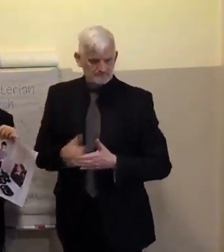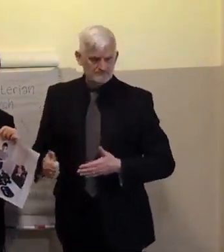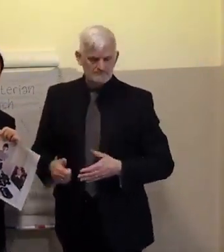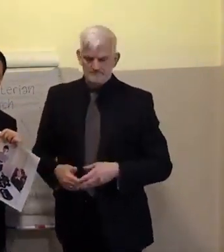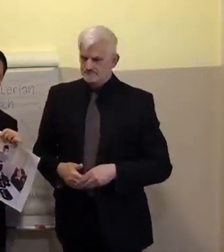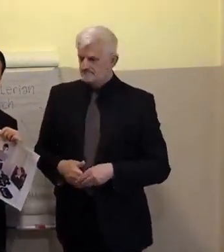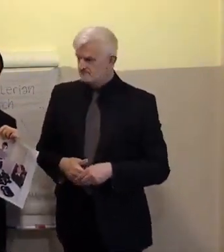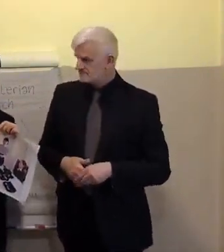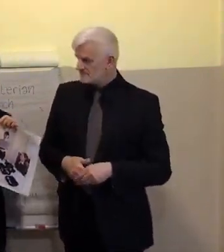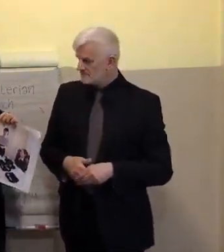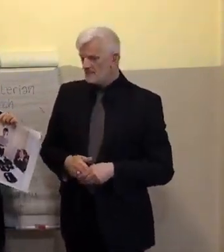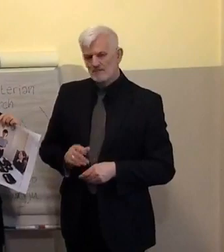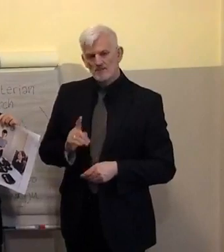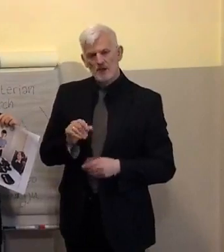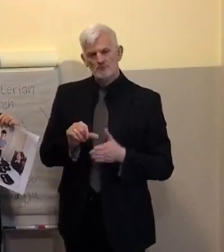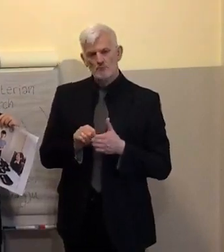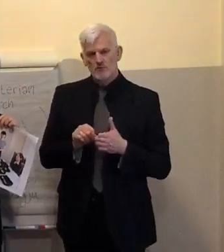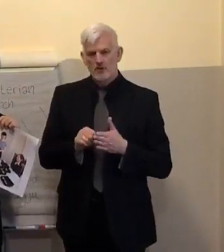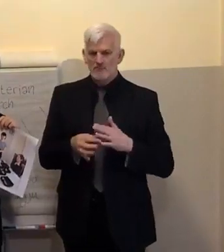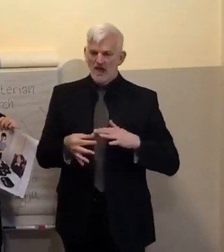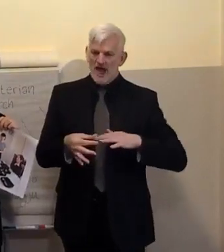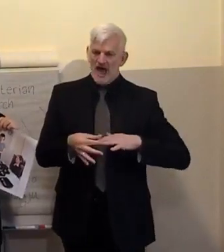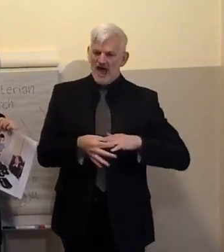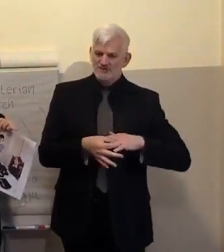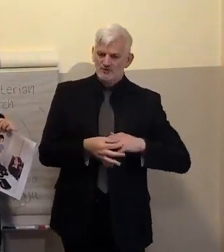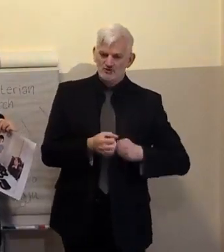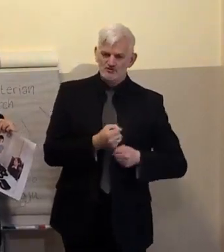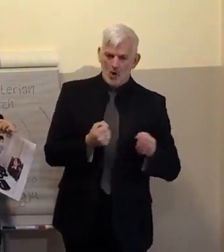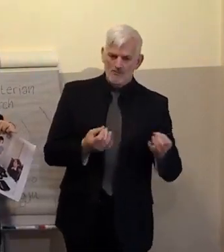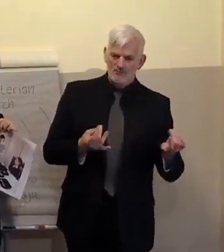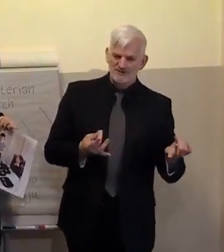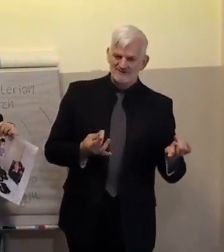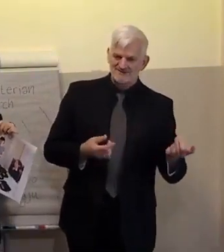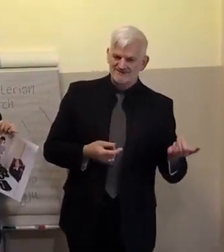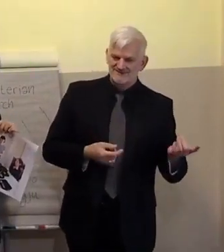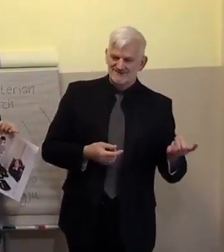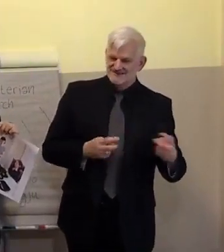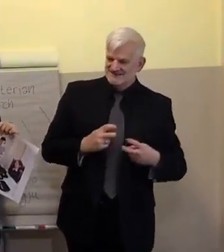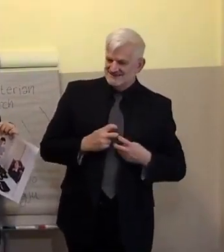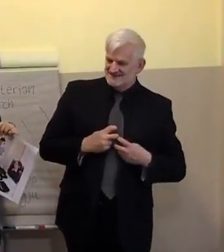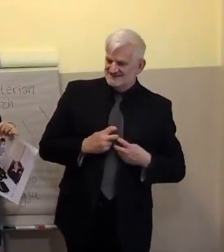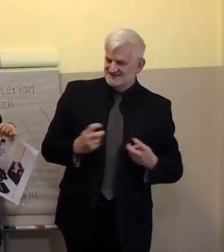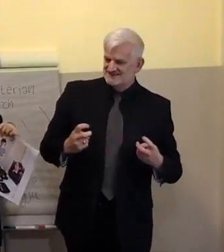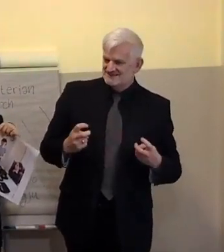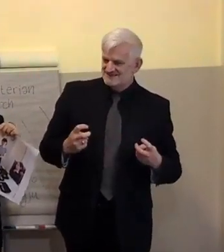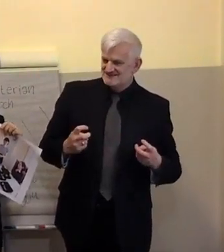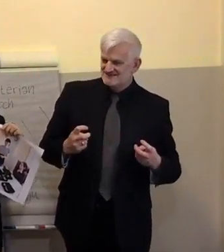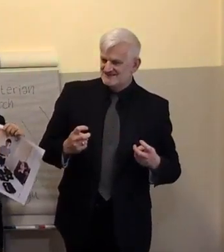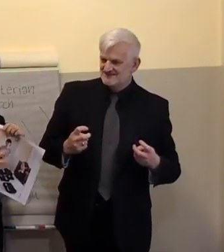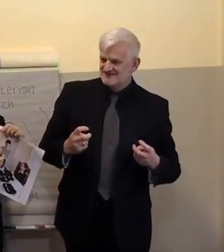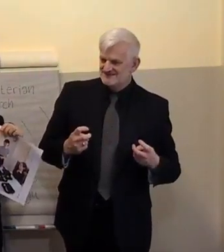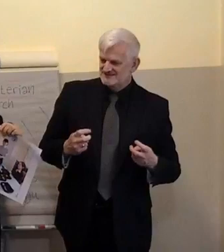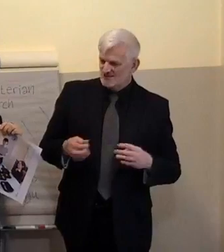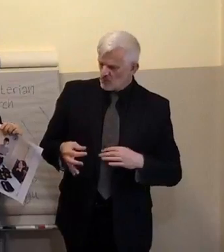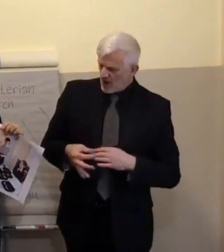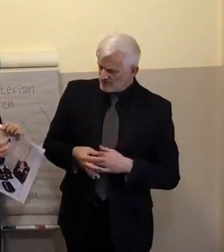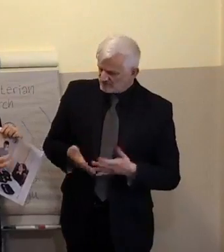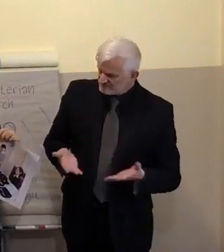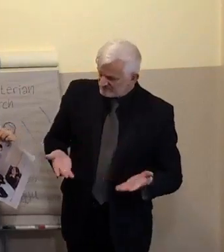But problem was, husband, strong Buddhist, become angry that wife not going out